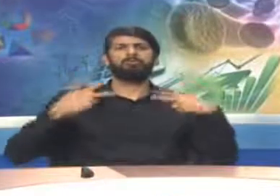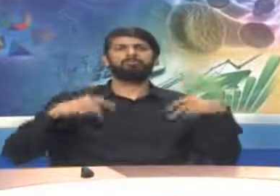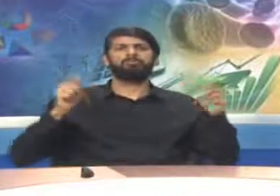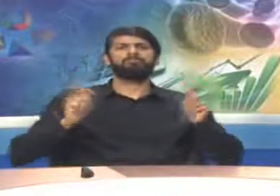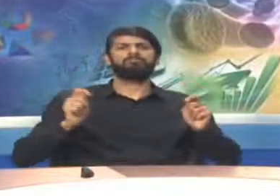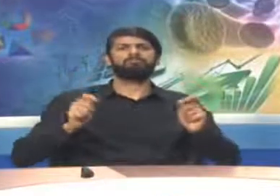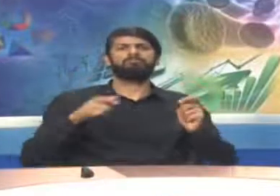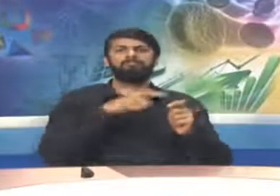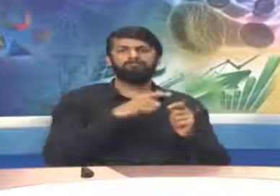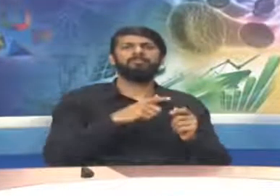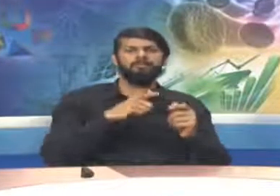what he called